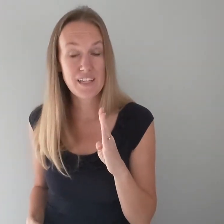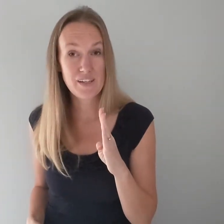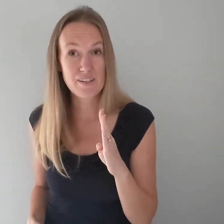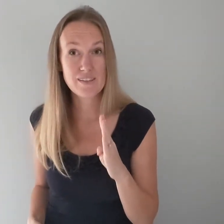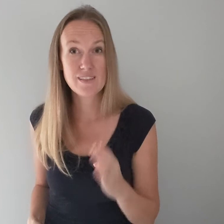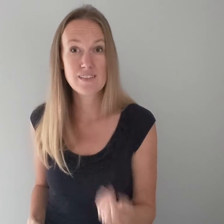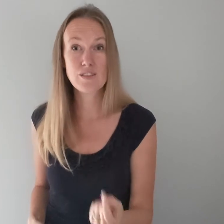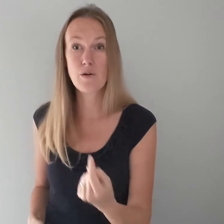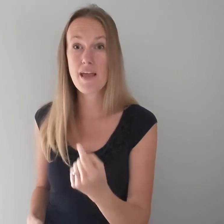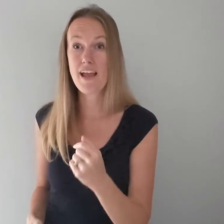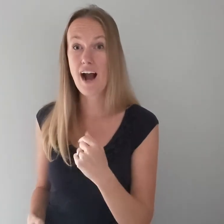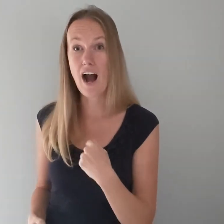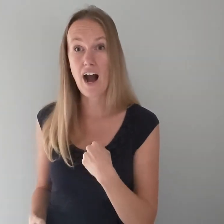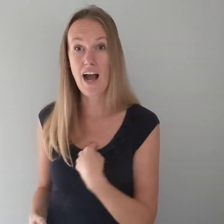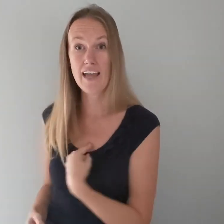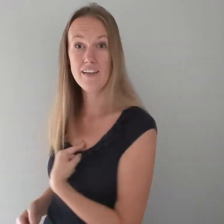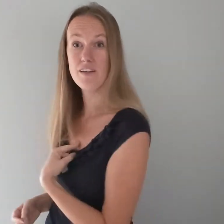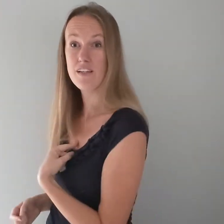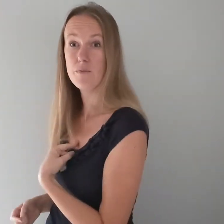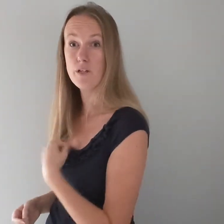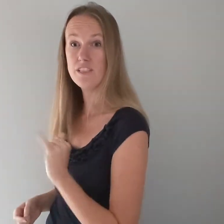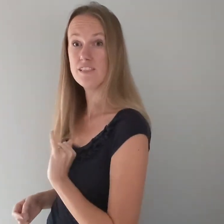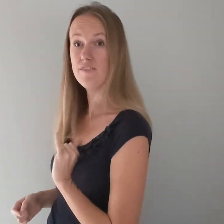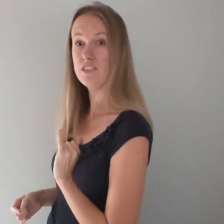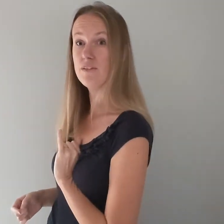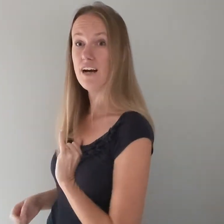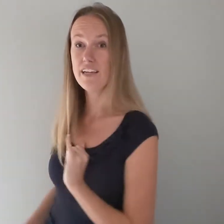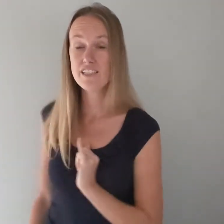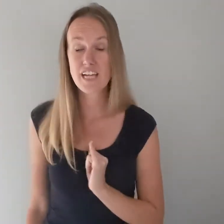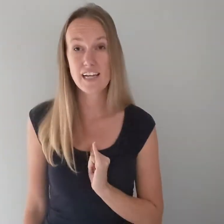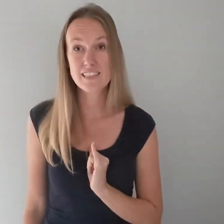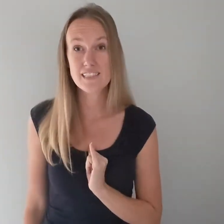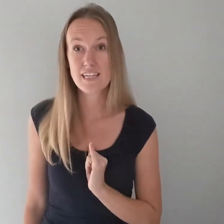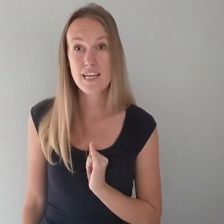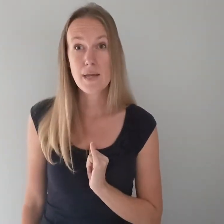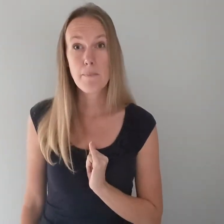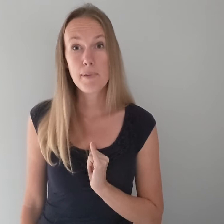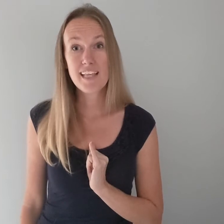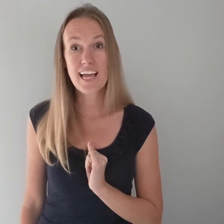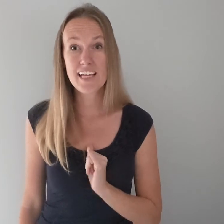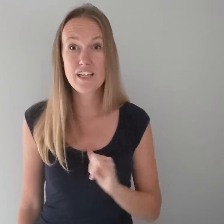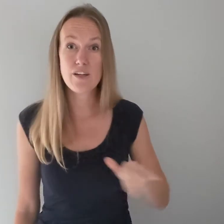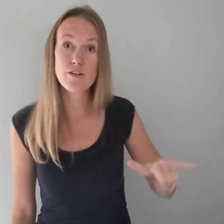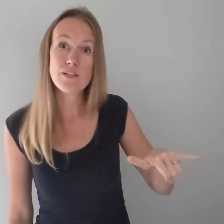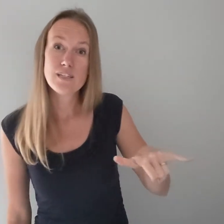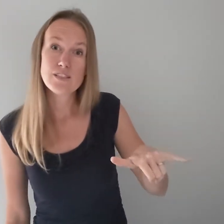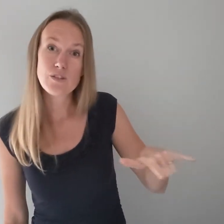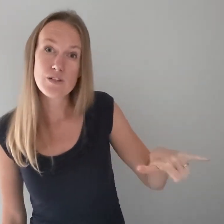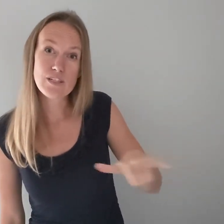you. So may I, you can either point to yourself or do an I or chest, be like you. So you're going to do